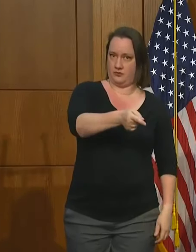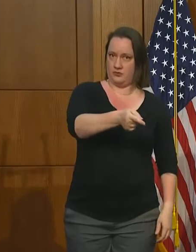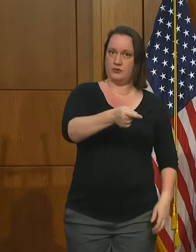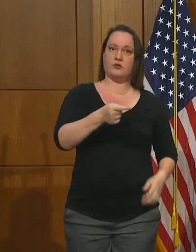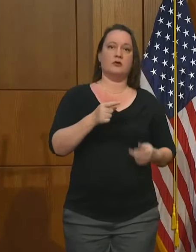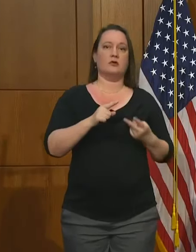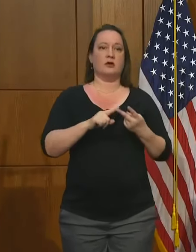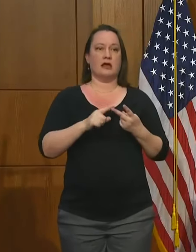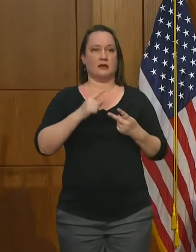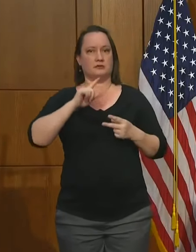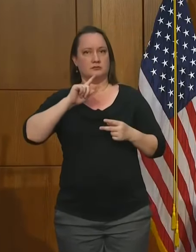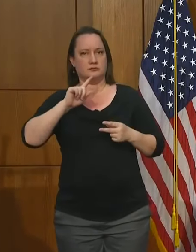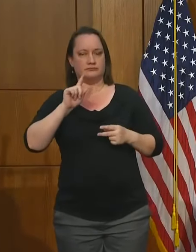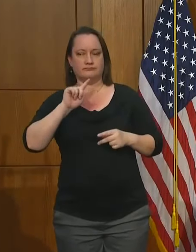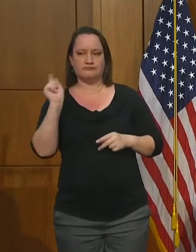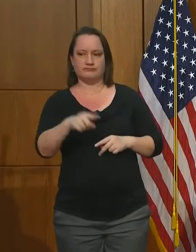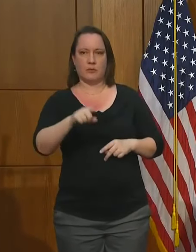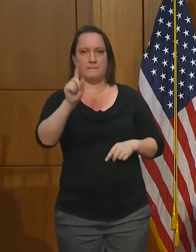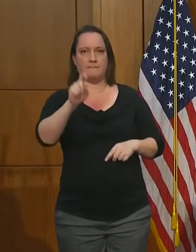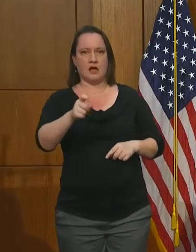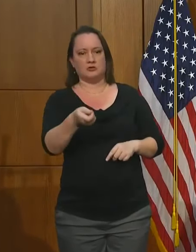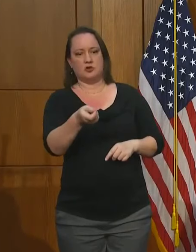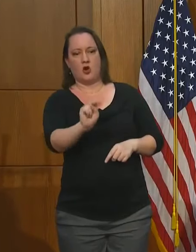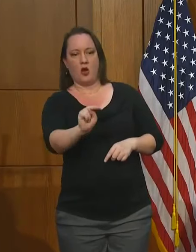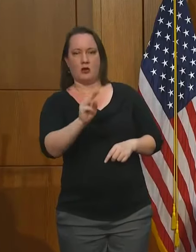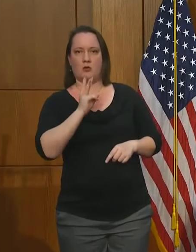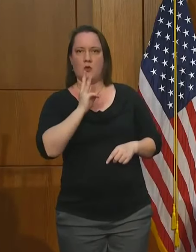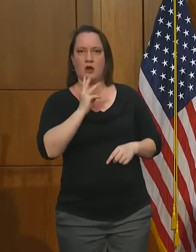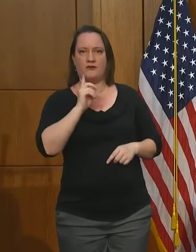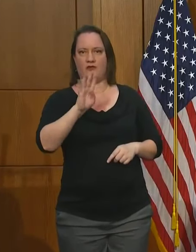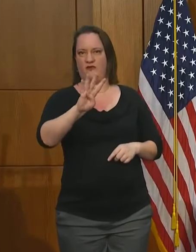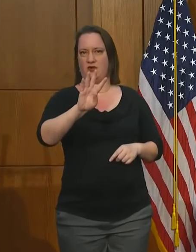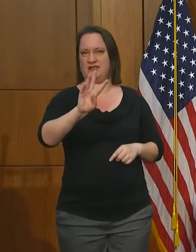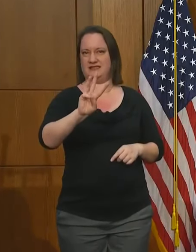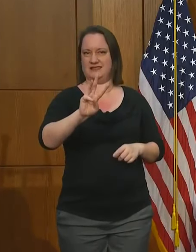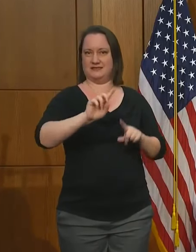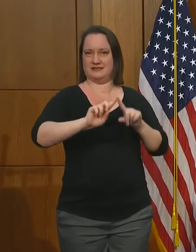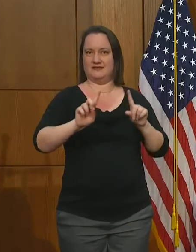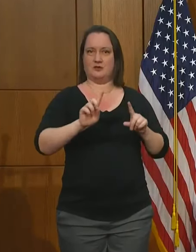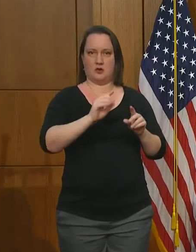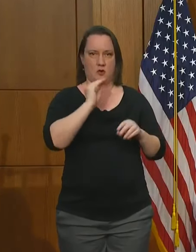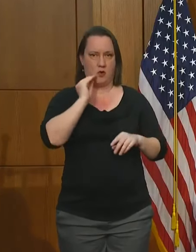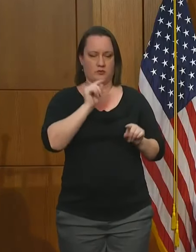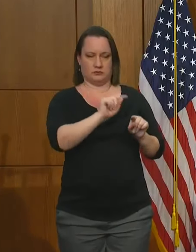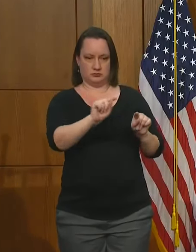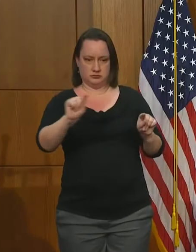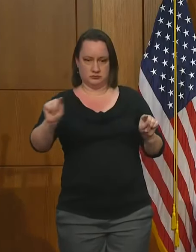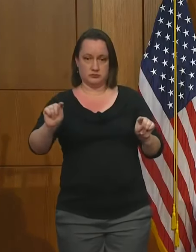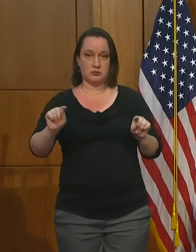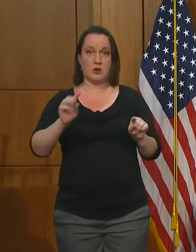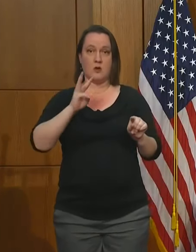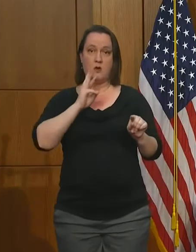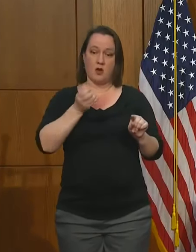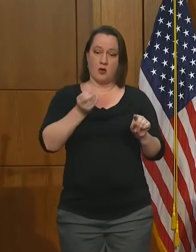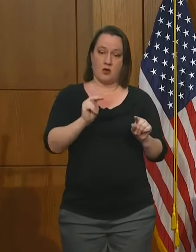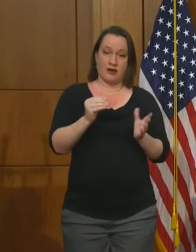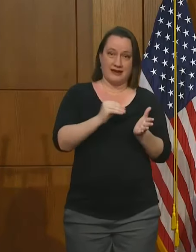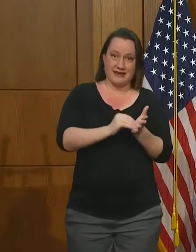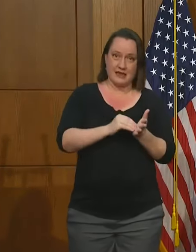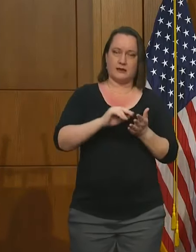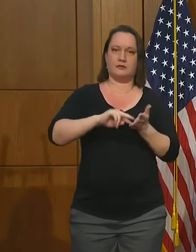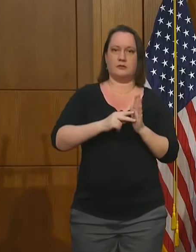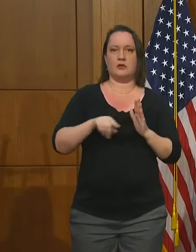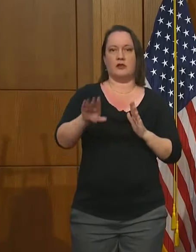to 46 homes. Restoring water service will help protect those households as well as